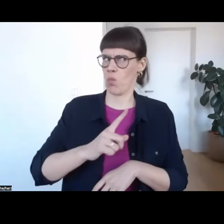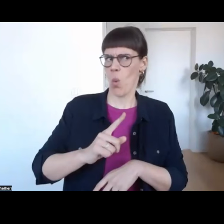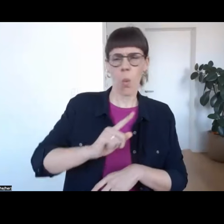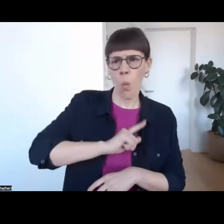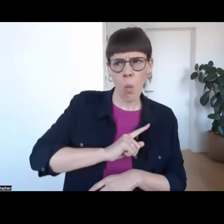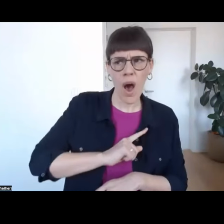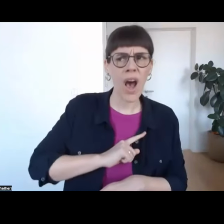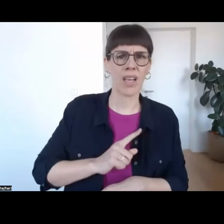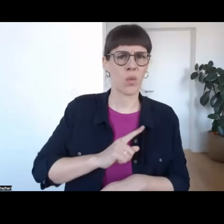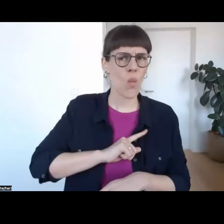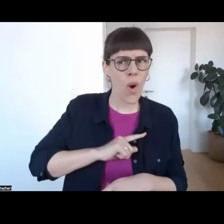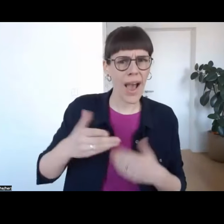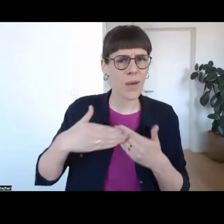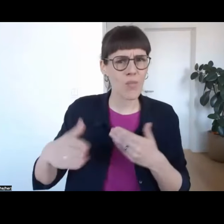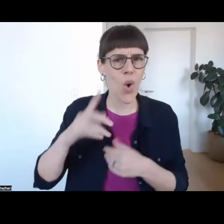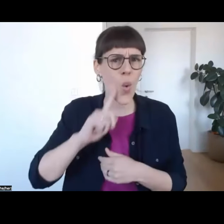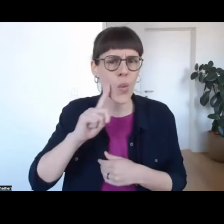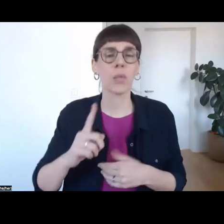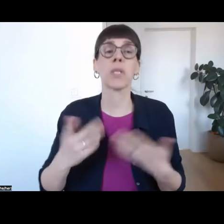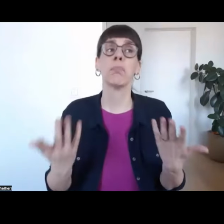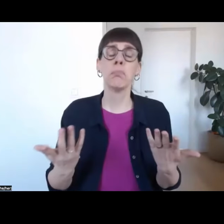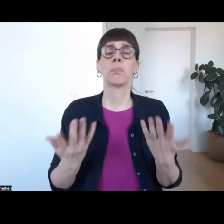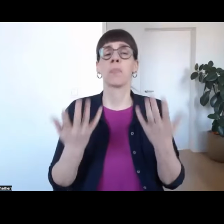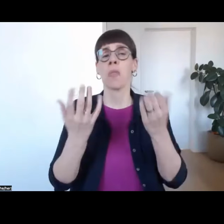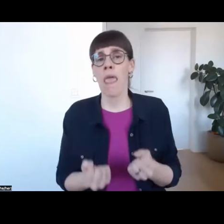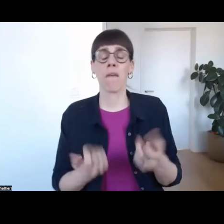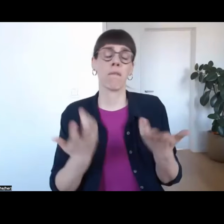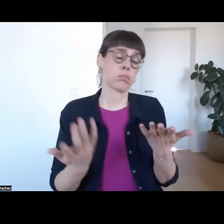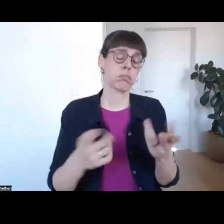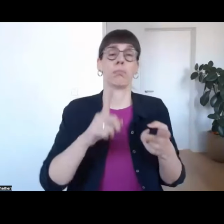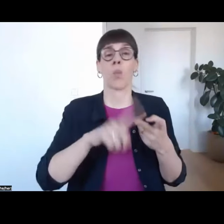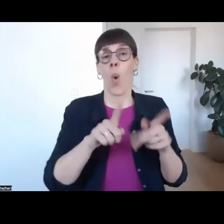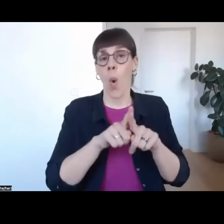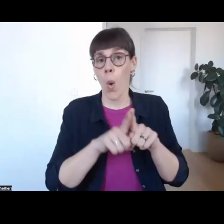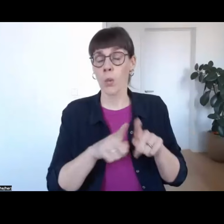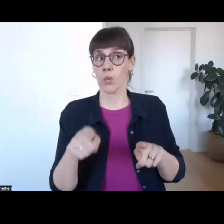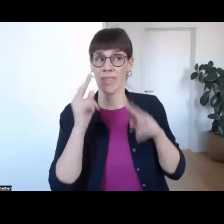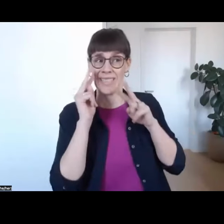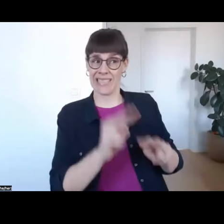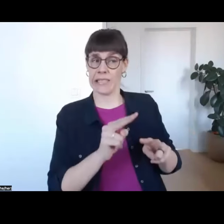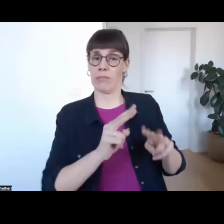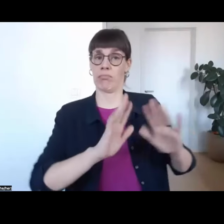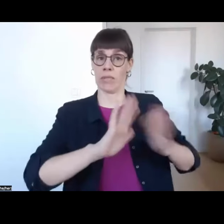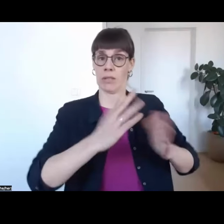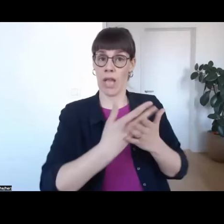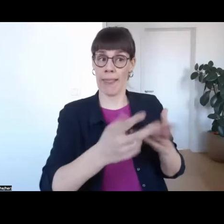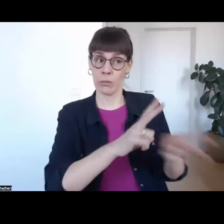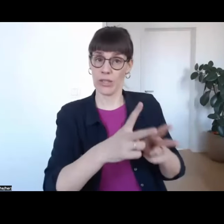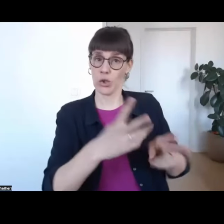dominance of females in the field. But then we wonder why. Is that